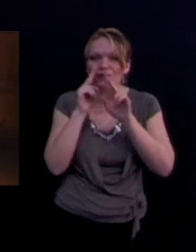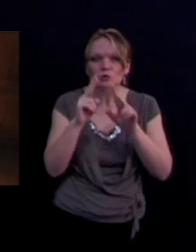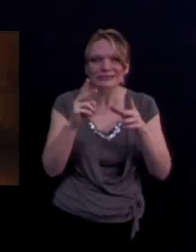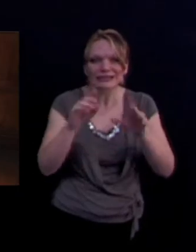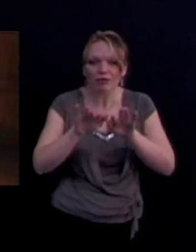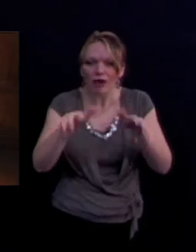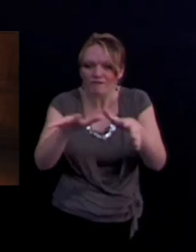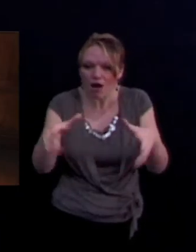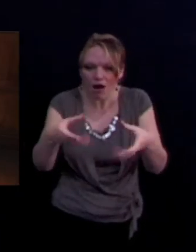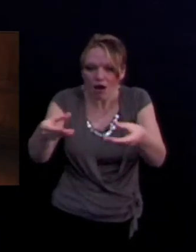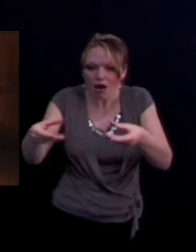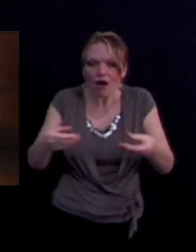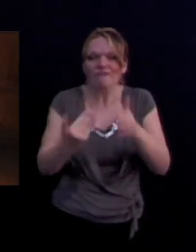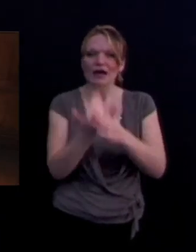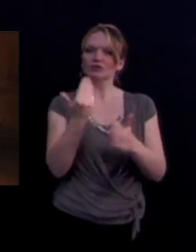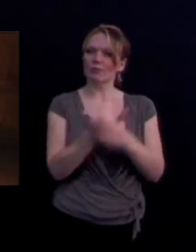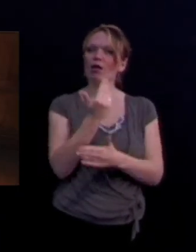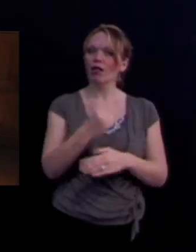fashionable.